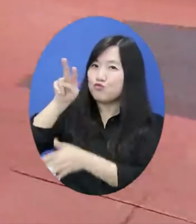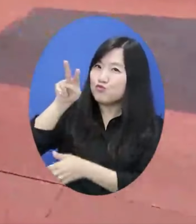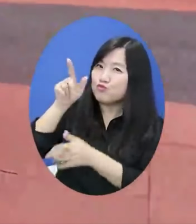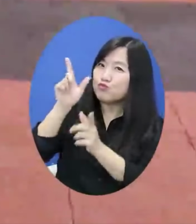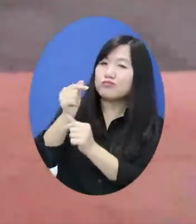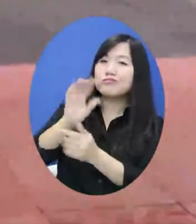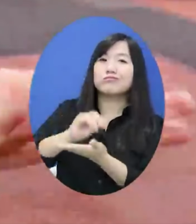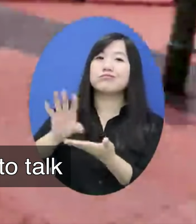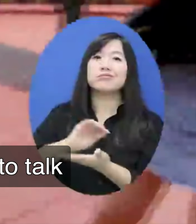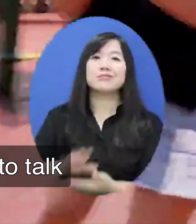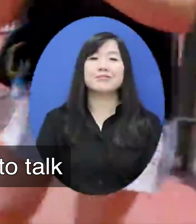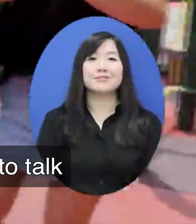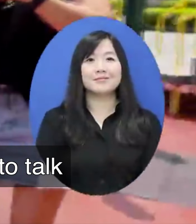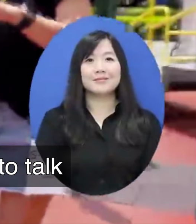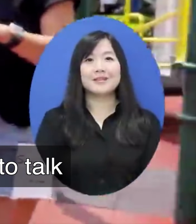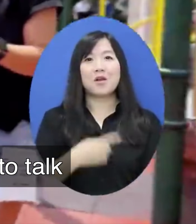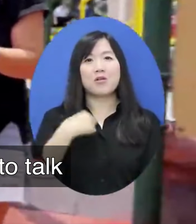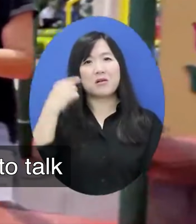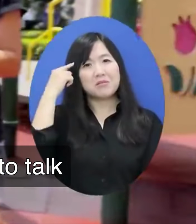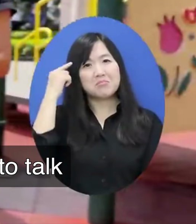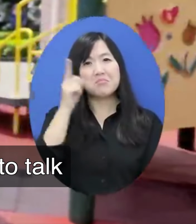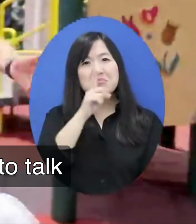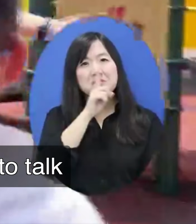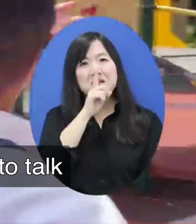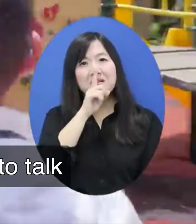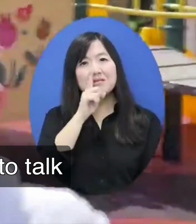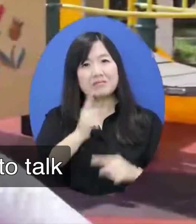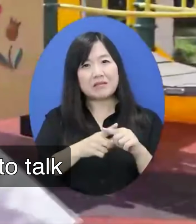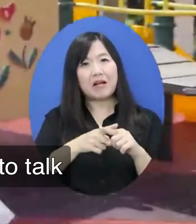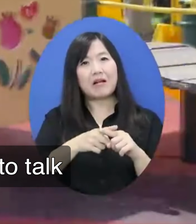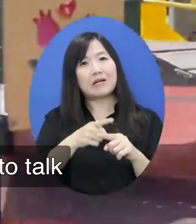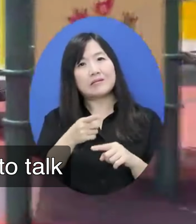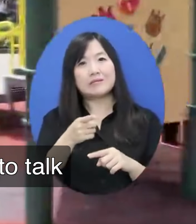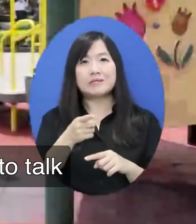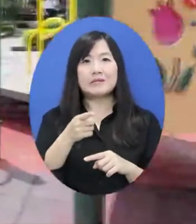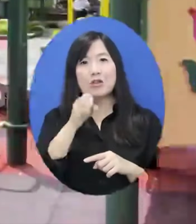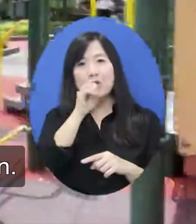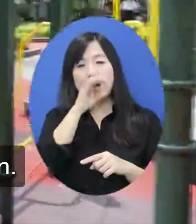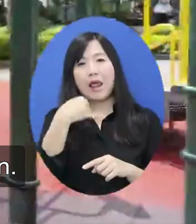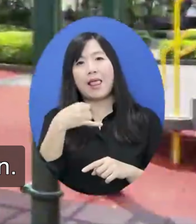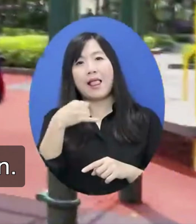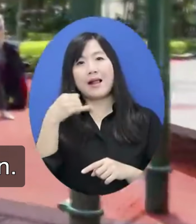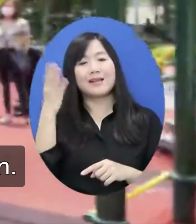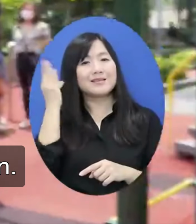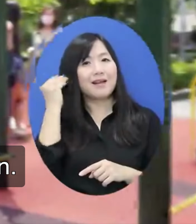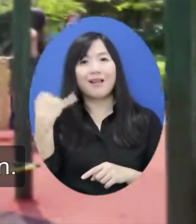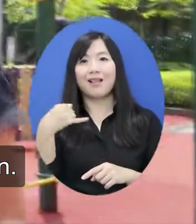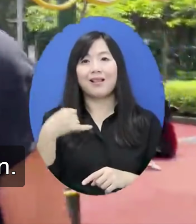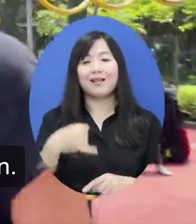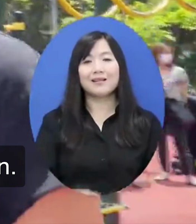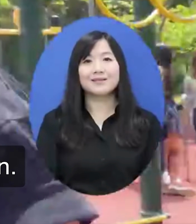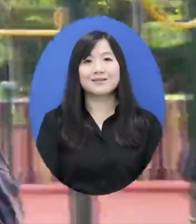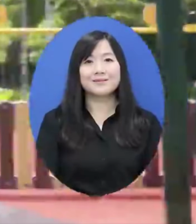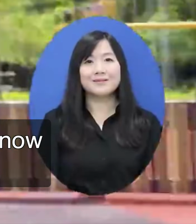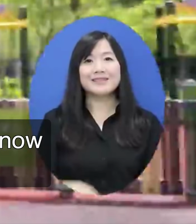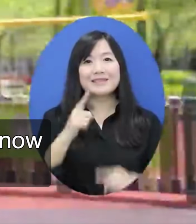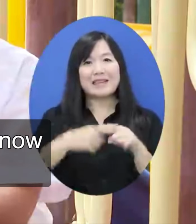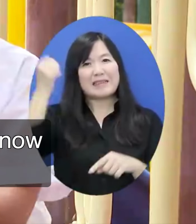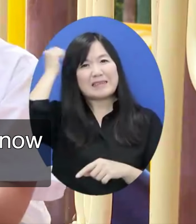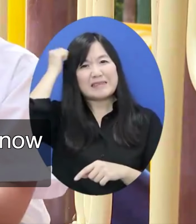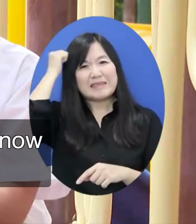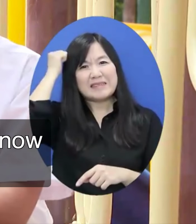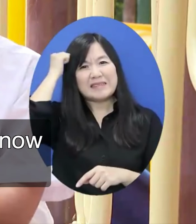all. I think mommy doesn't know how to talk and doesn't know how to listen. It's